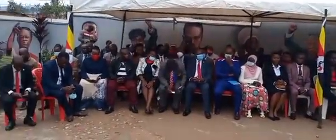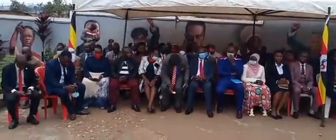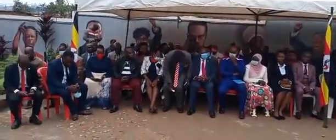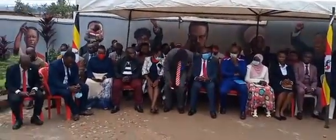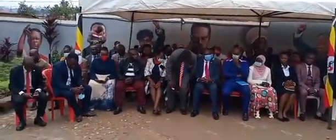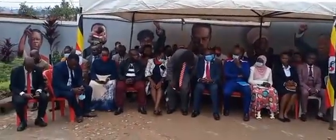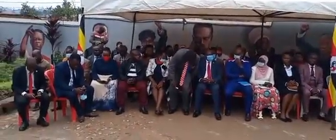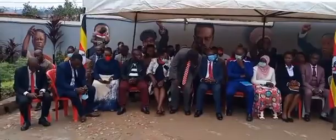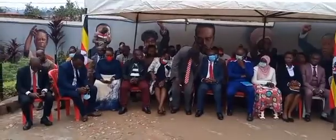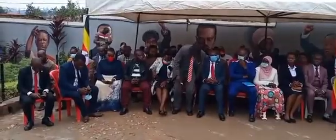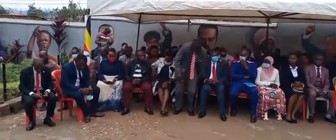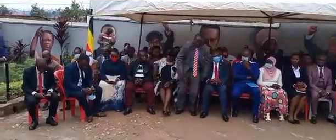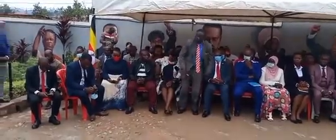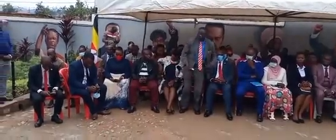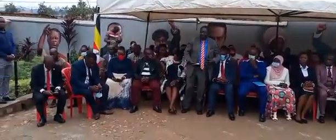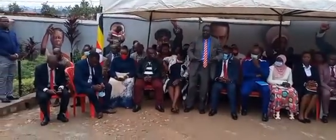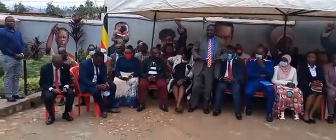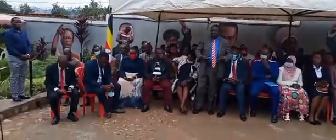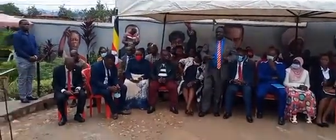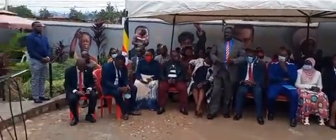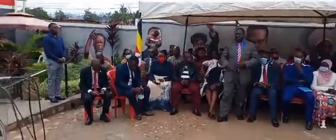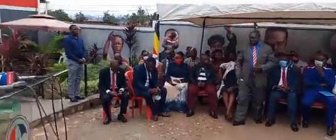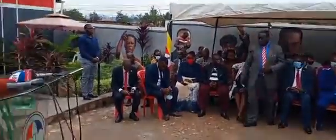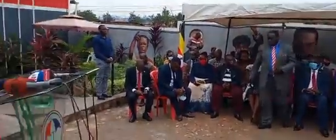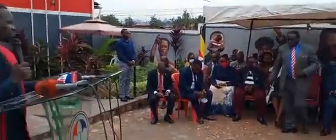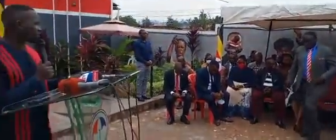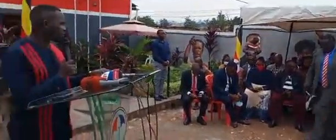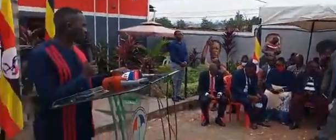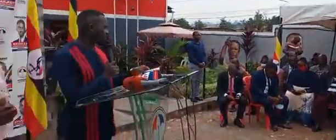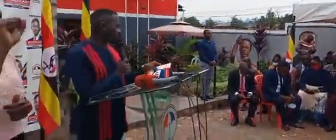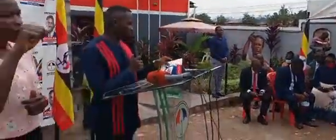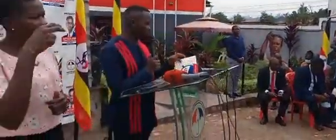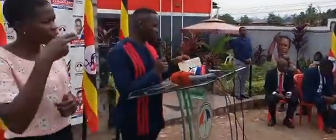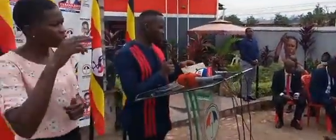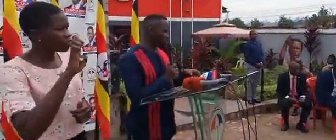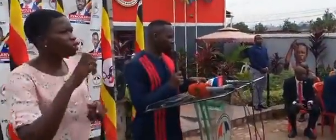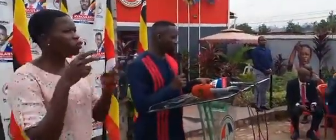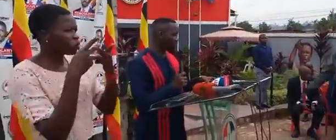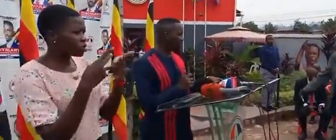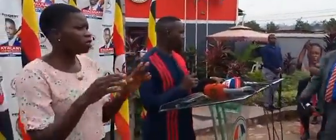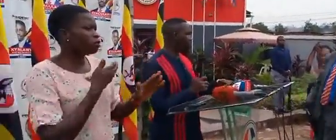Honorable John Baptist Nambeshe, who will kick us off. You're welcome.